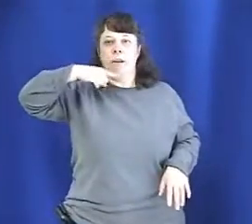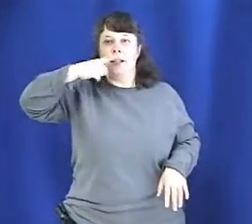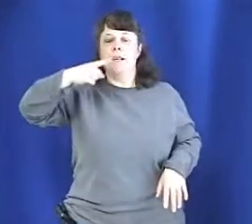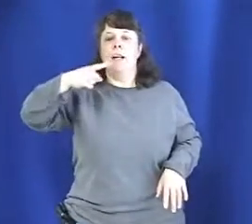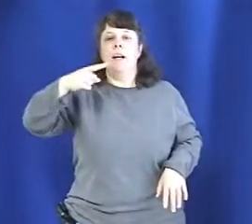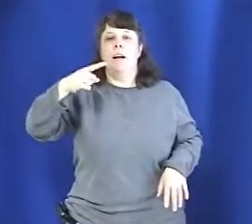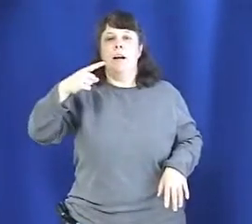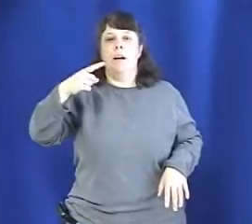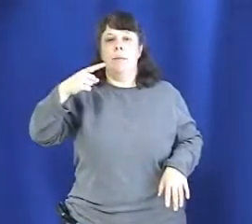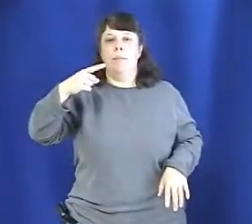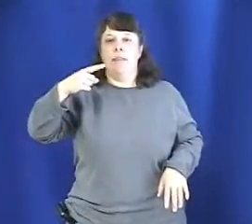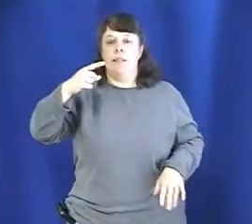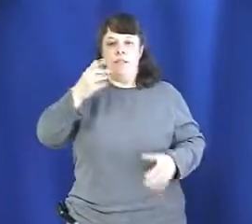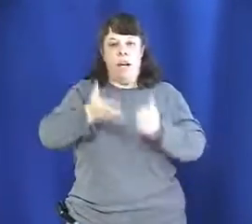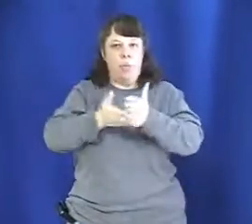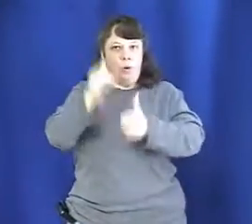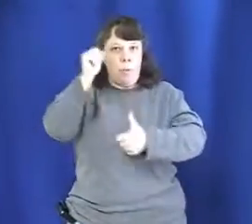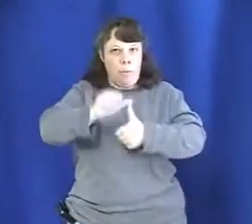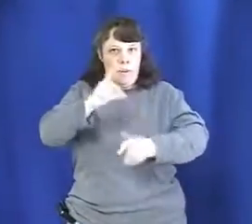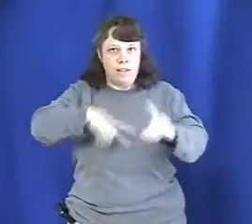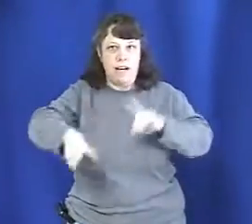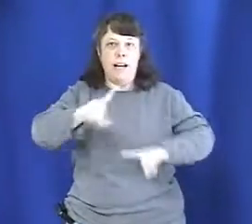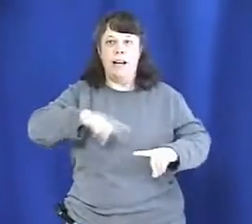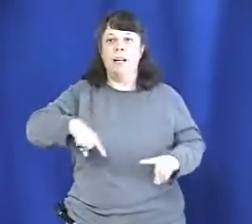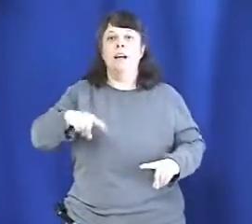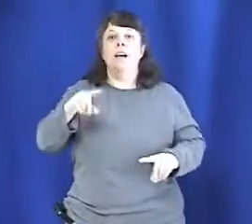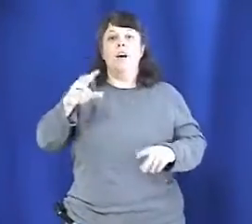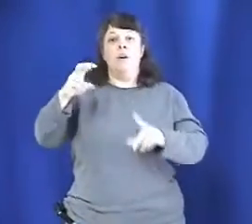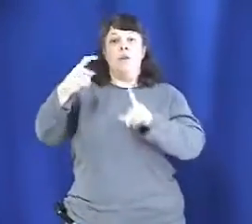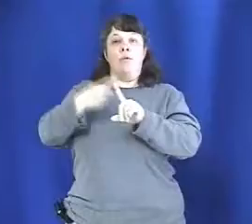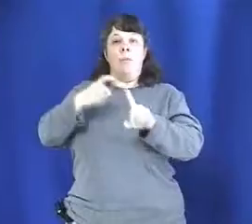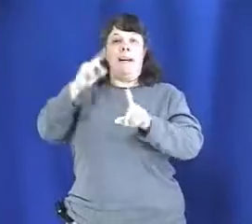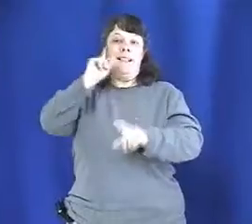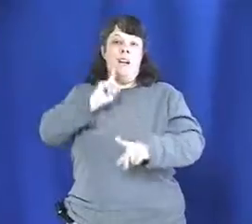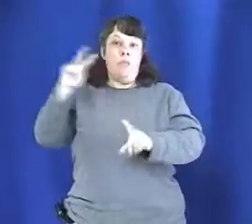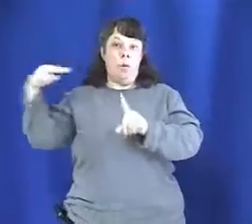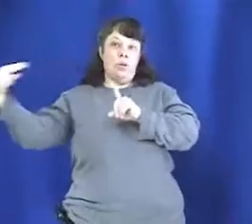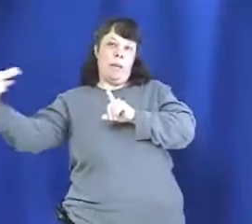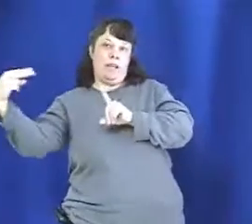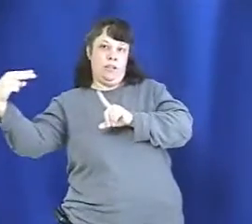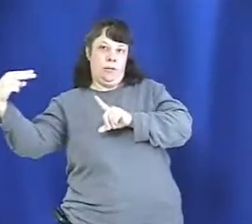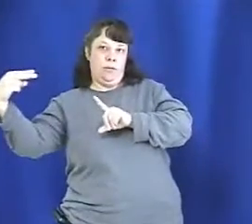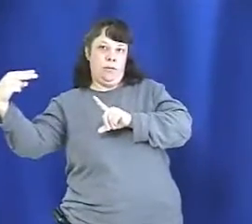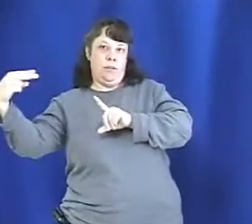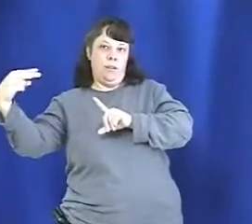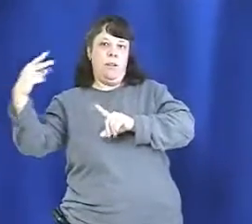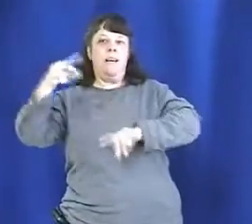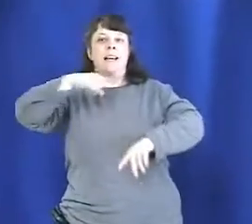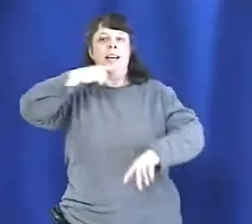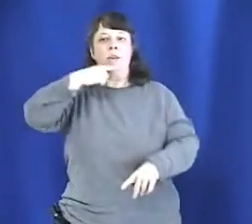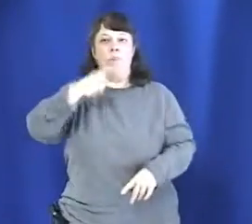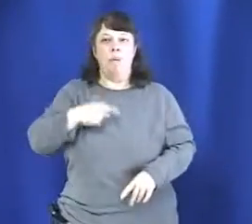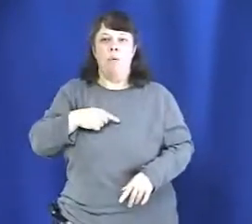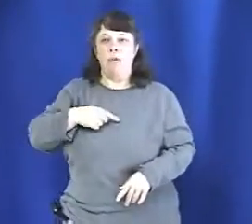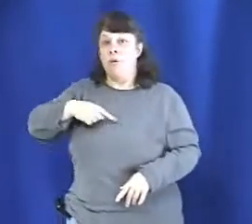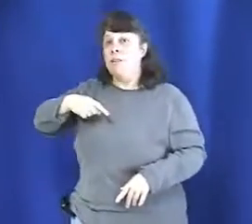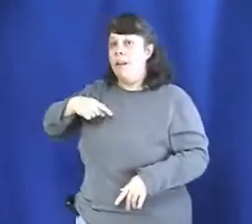hearing. To help you remember the sign, from a deaf perspective, hearing people do this a